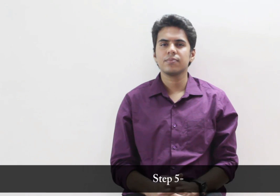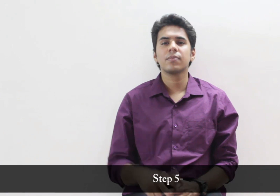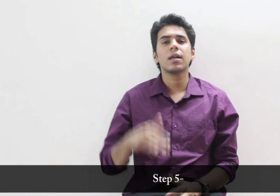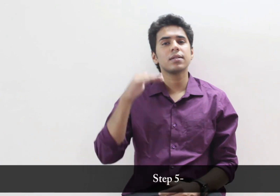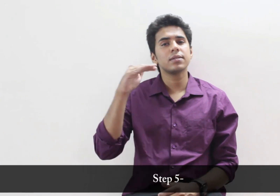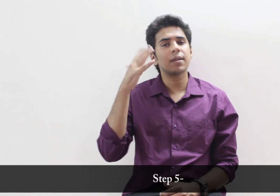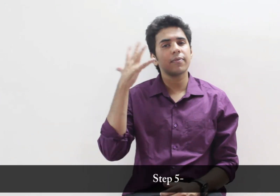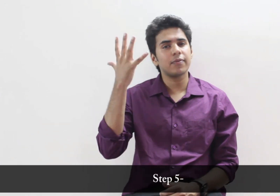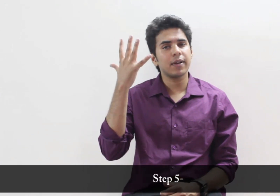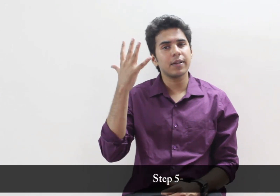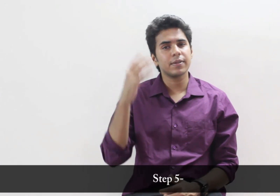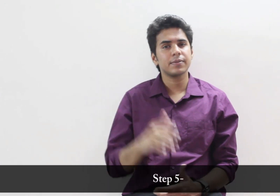Step 5.